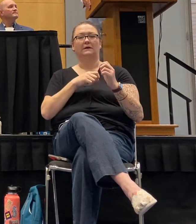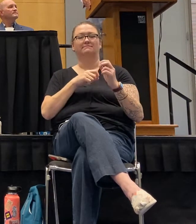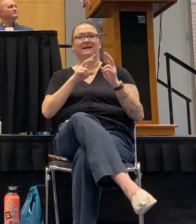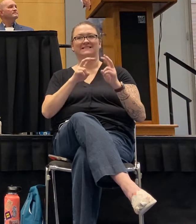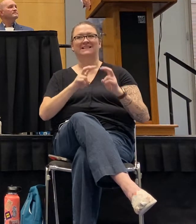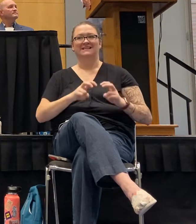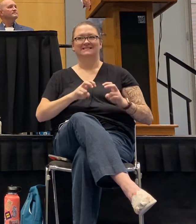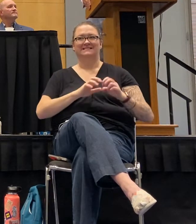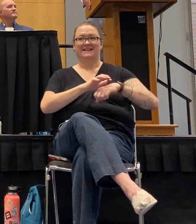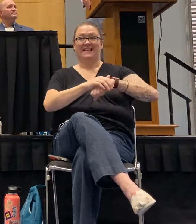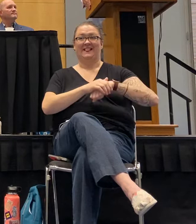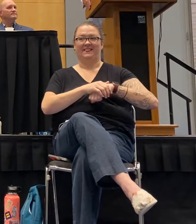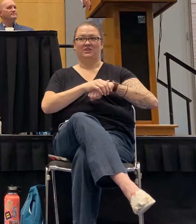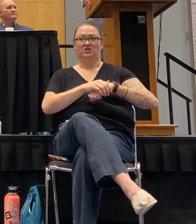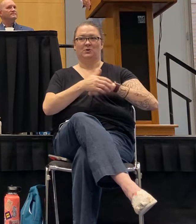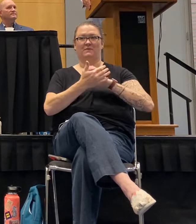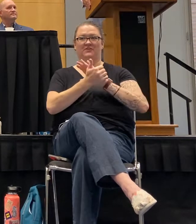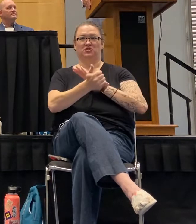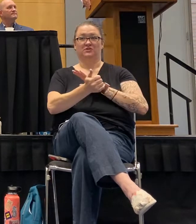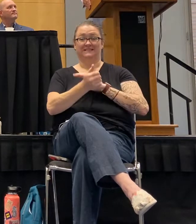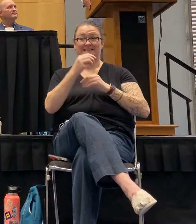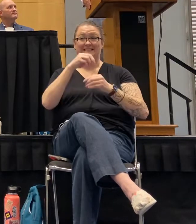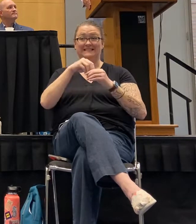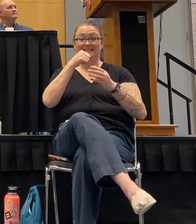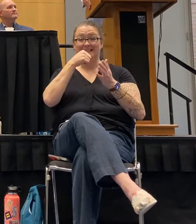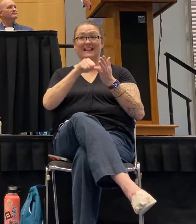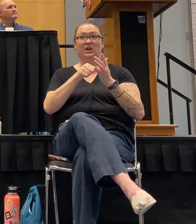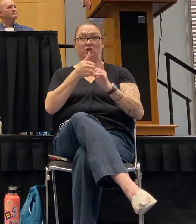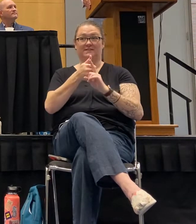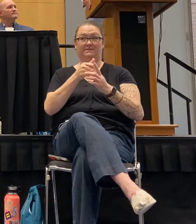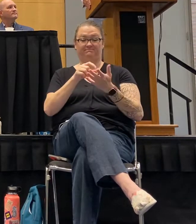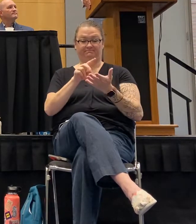English proficiency. So they even in the letter itself,